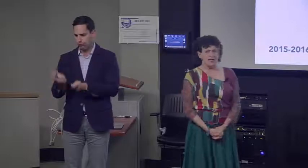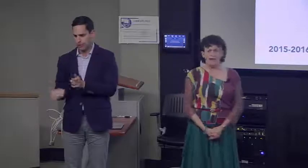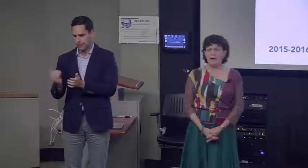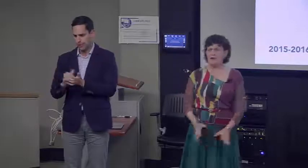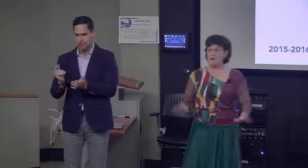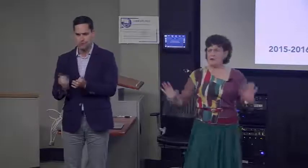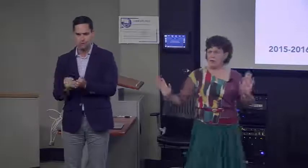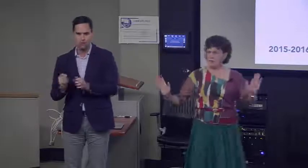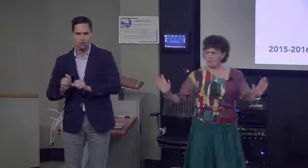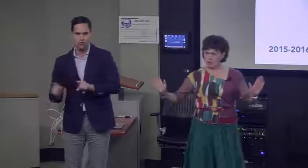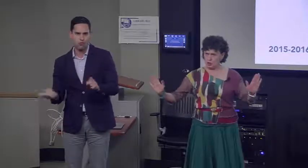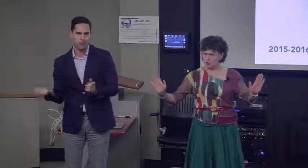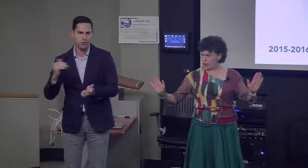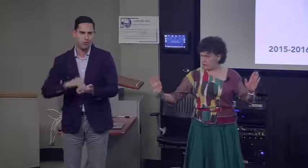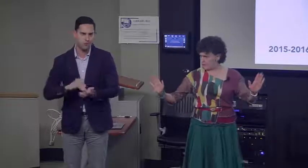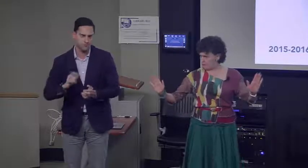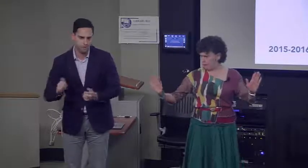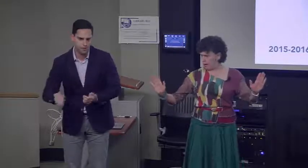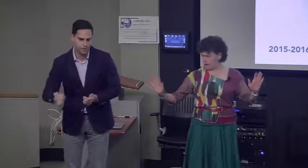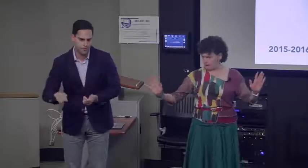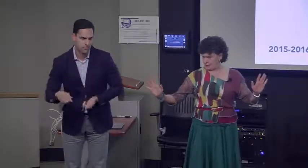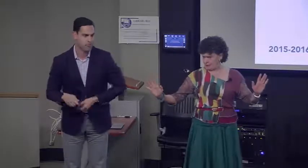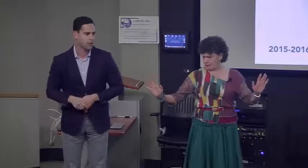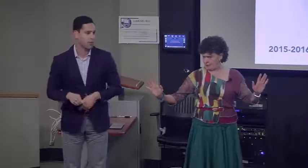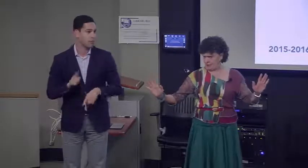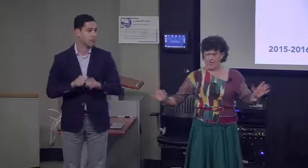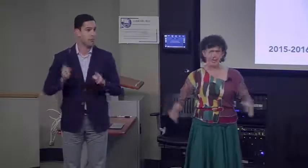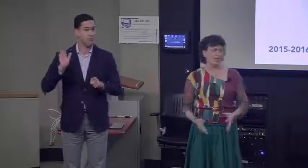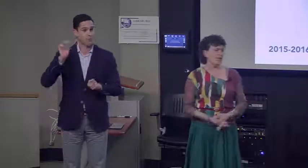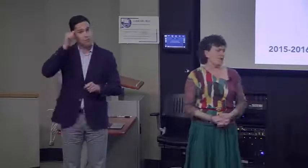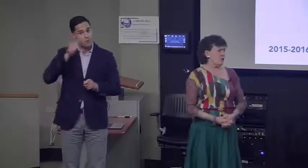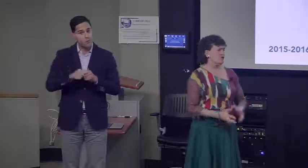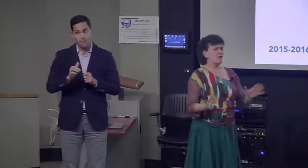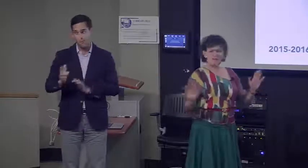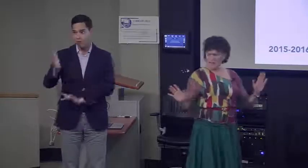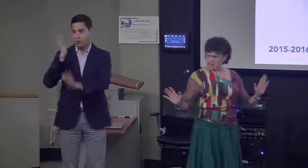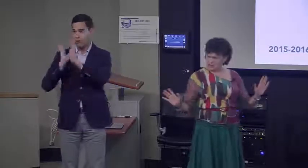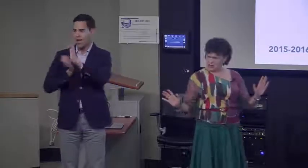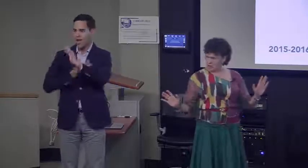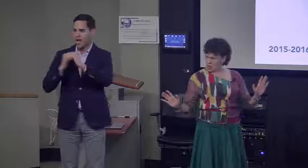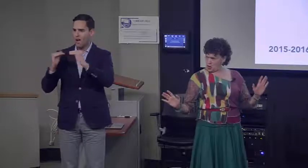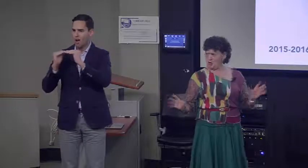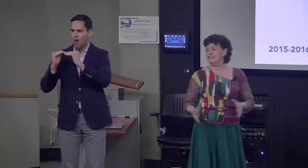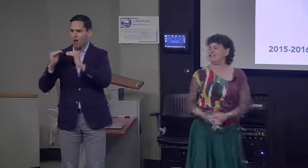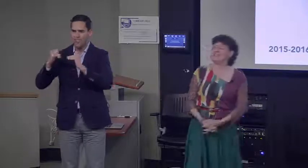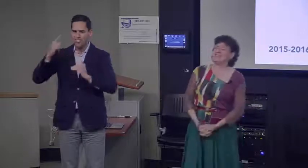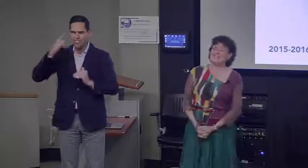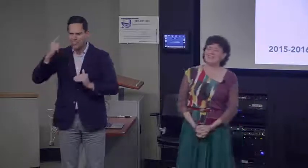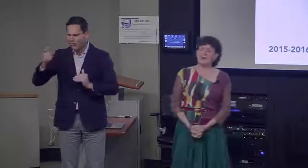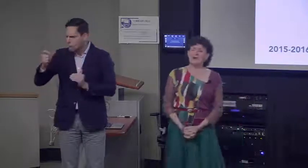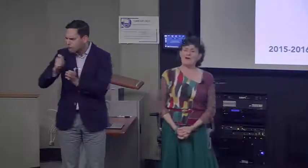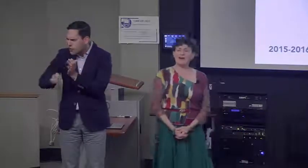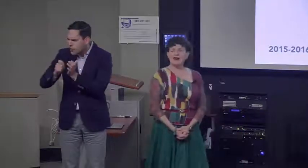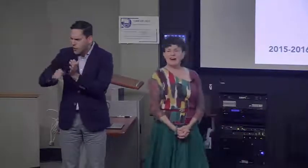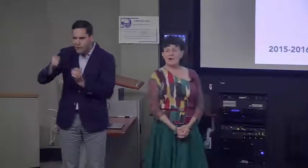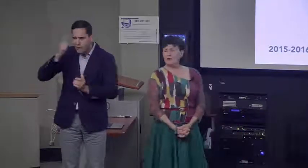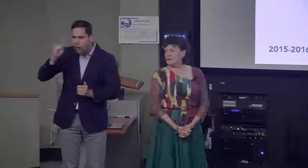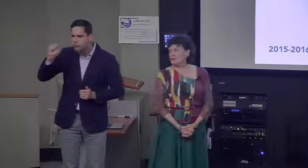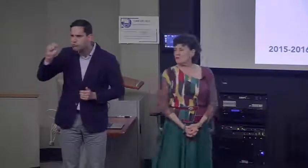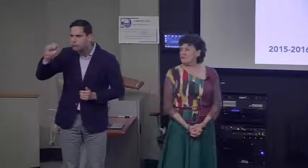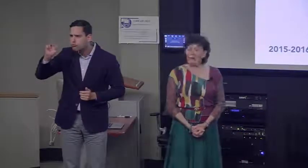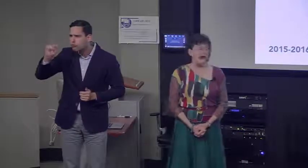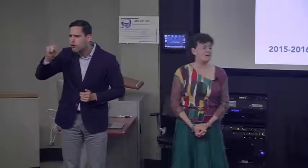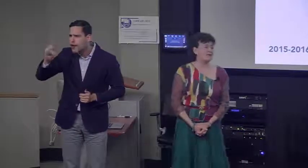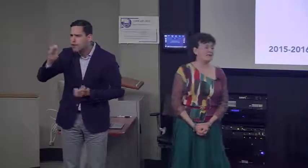it, that we were writing for a trade press. Yeah, do you remember right? we hid in the for a national fancy conference? Journal. So we